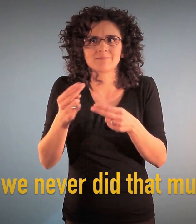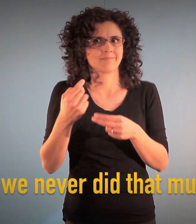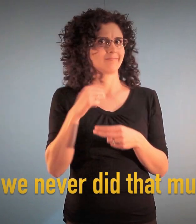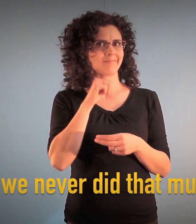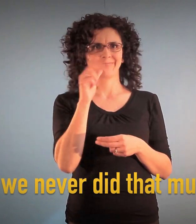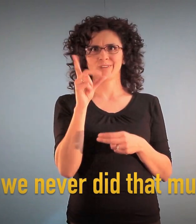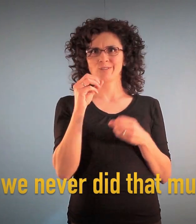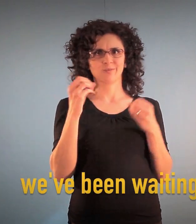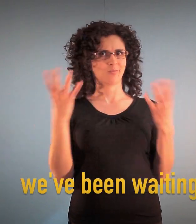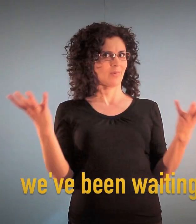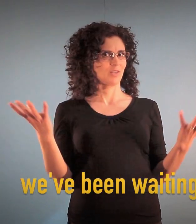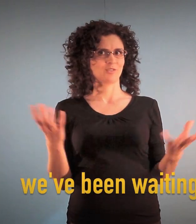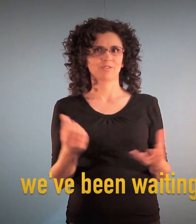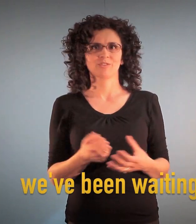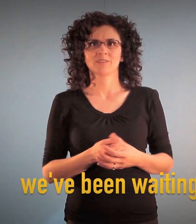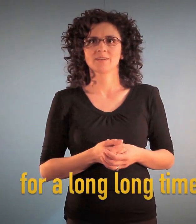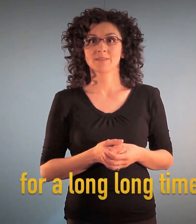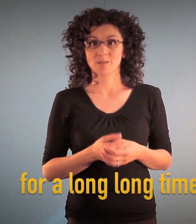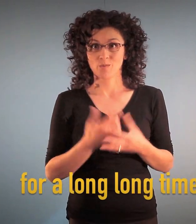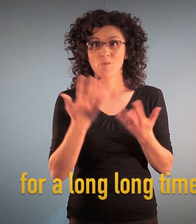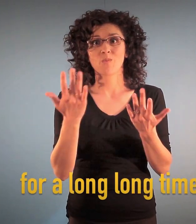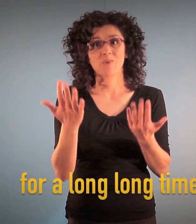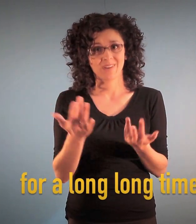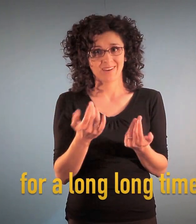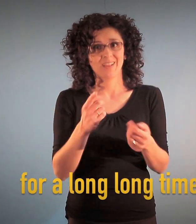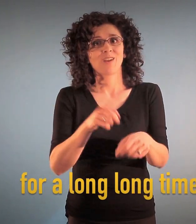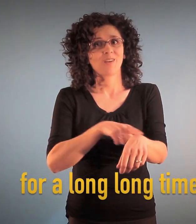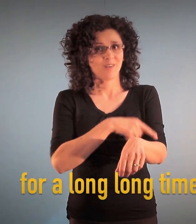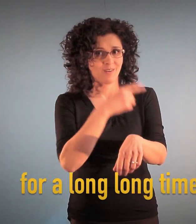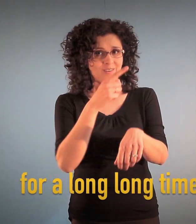that much We've been waiting for our own time